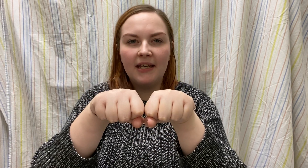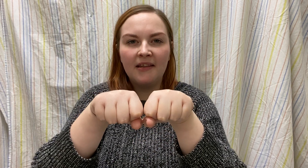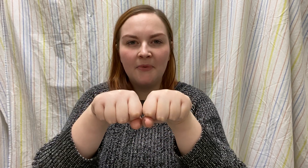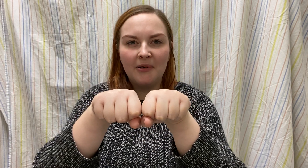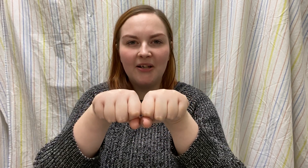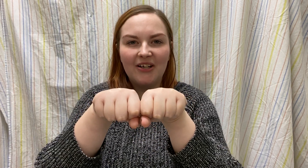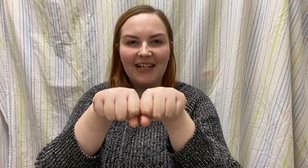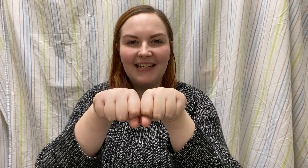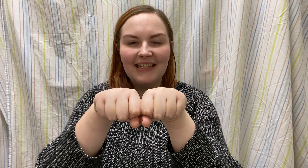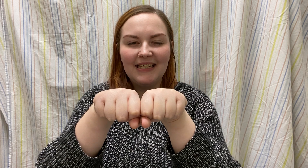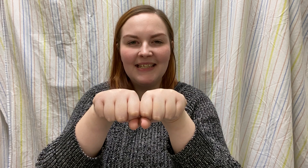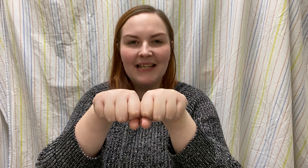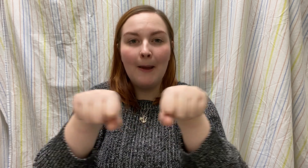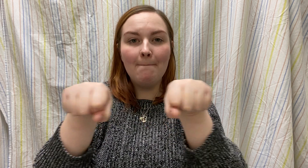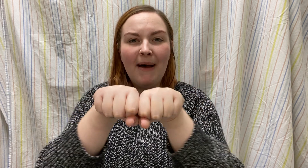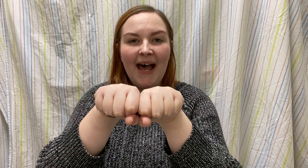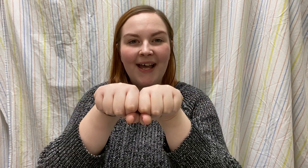the word is by.